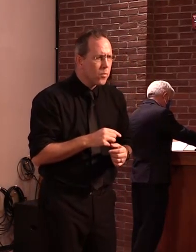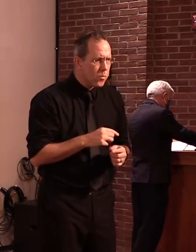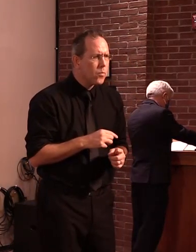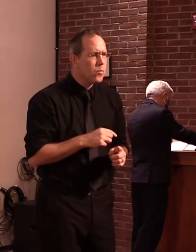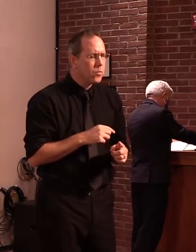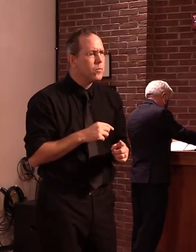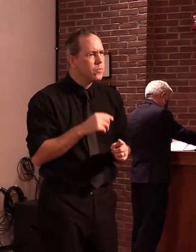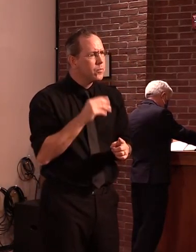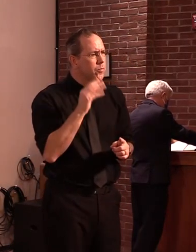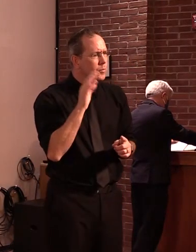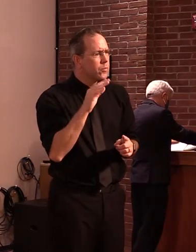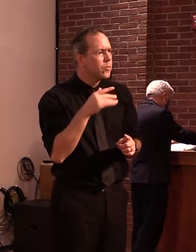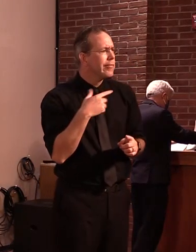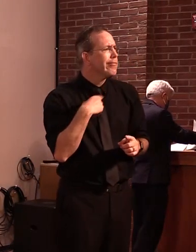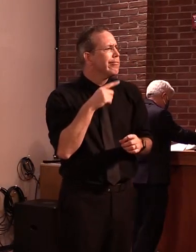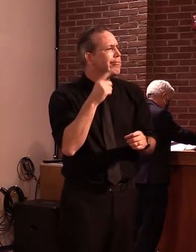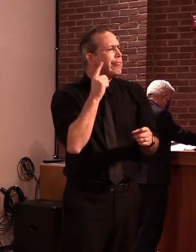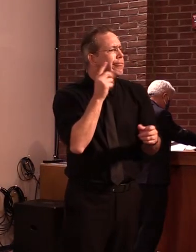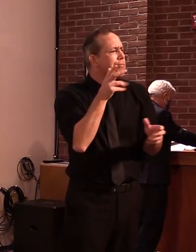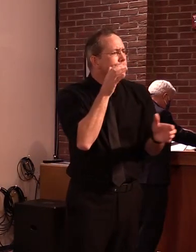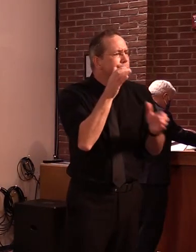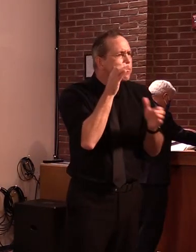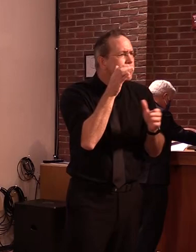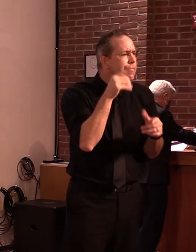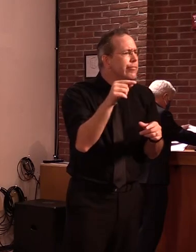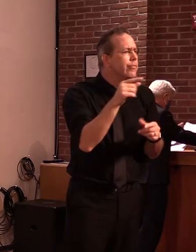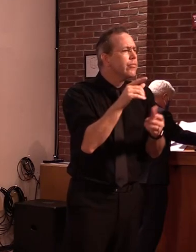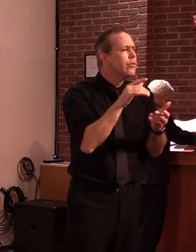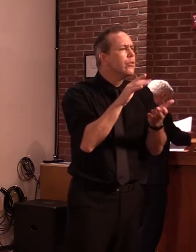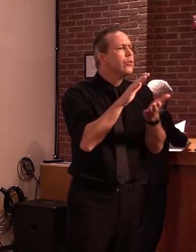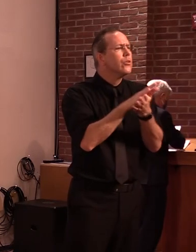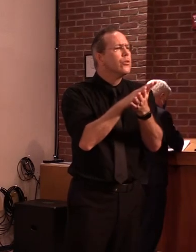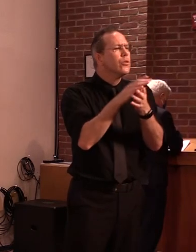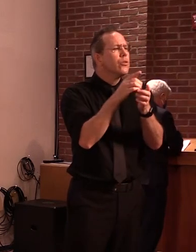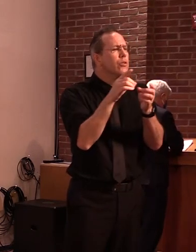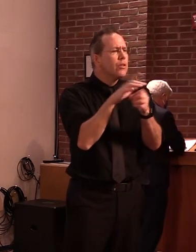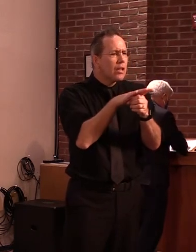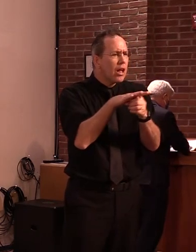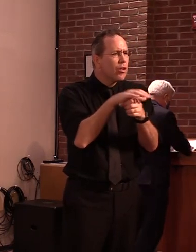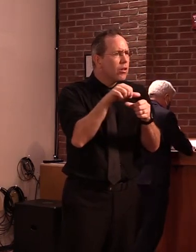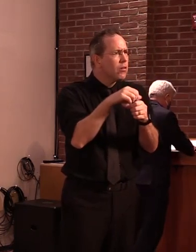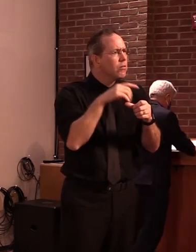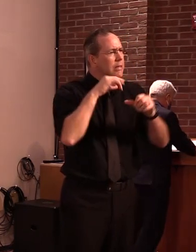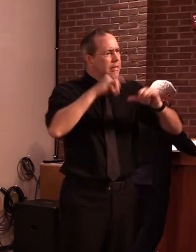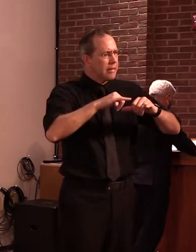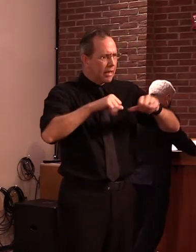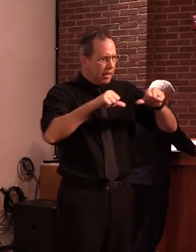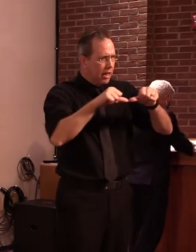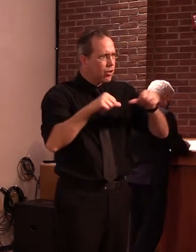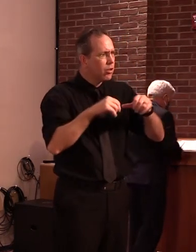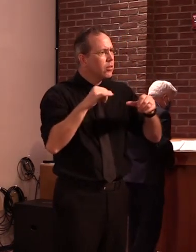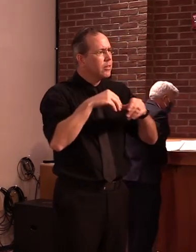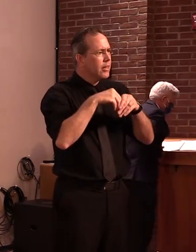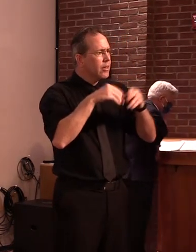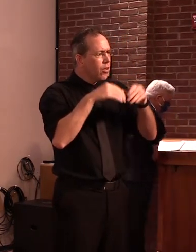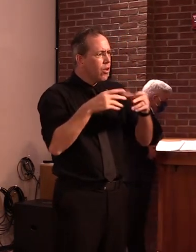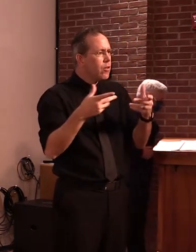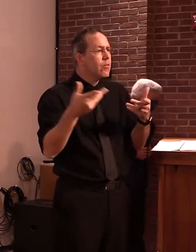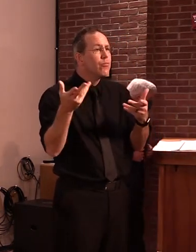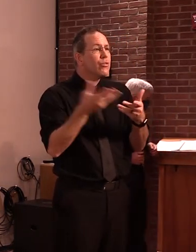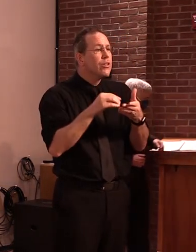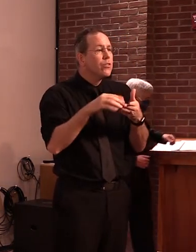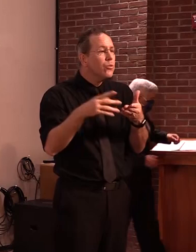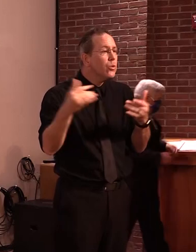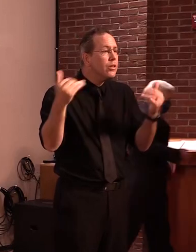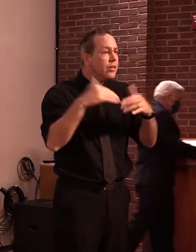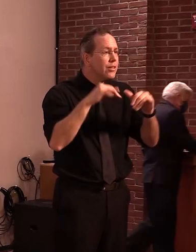the classroom the entire day. Food's going to be delivered to the classroom, and then teachers are going to rotate from